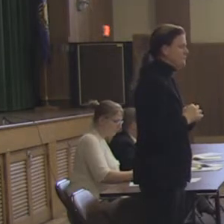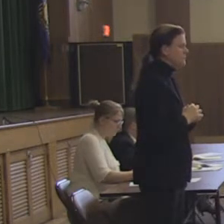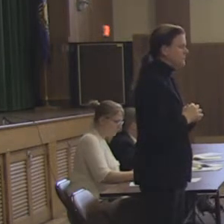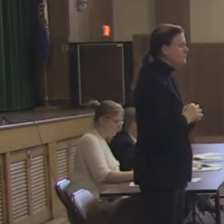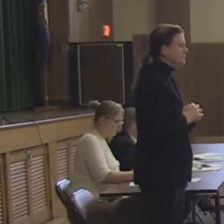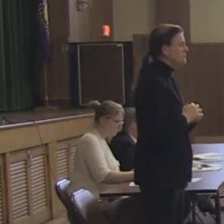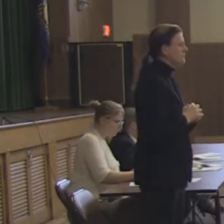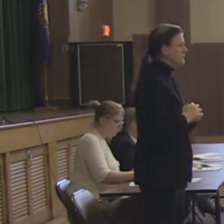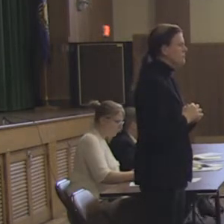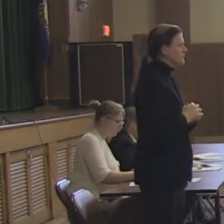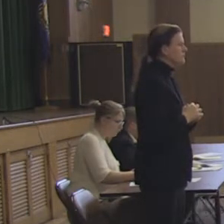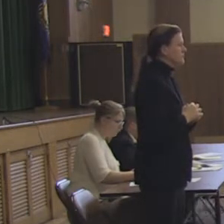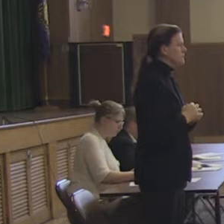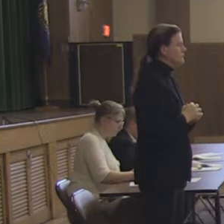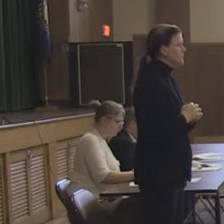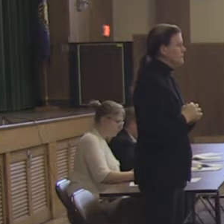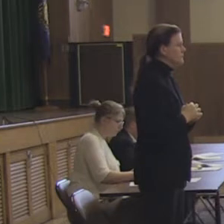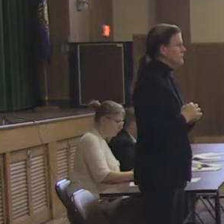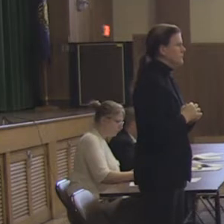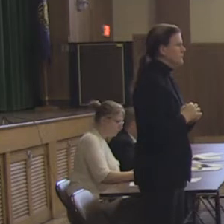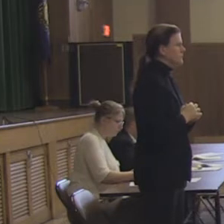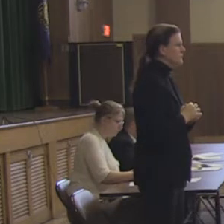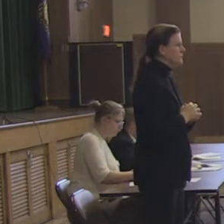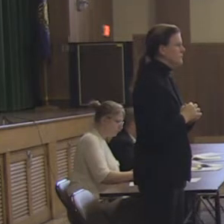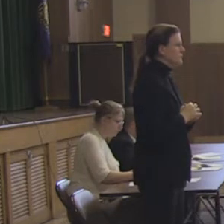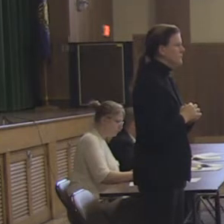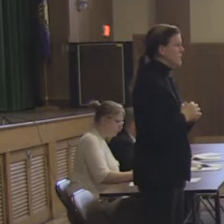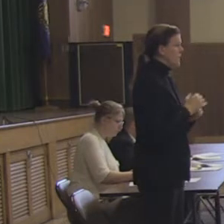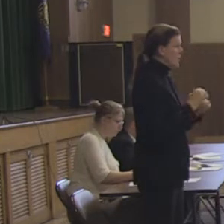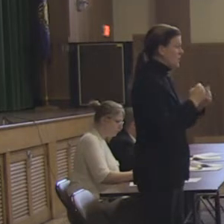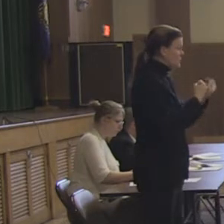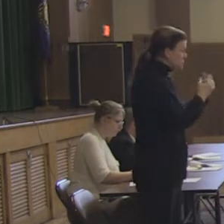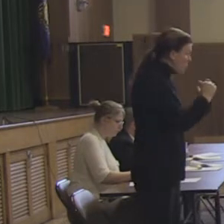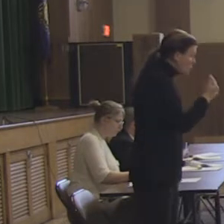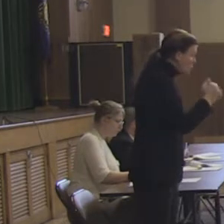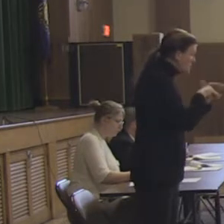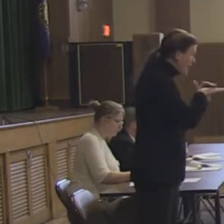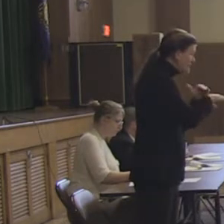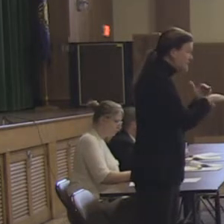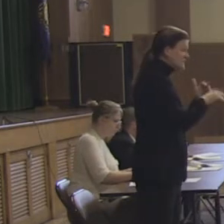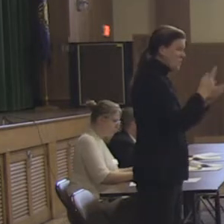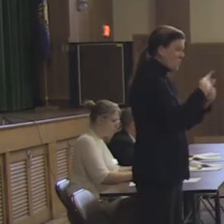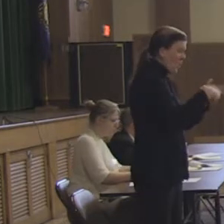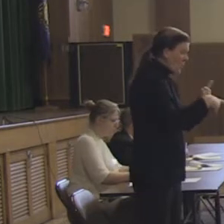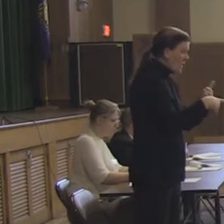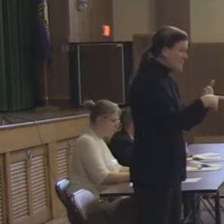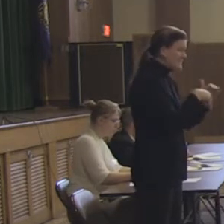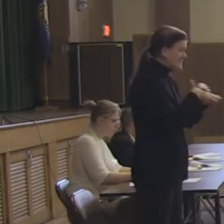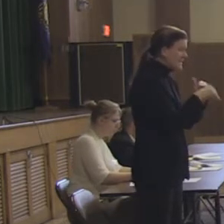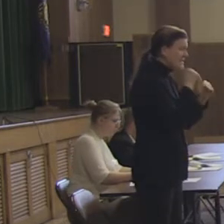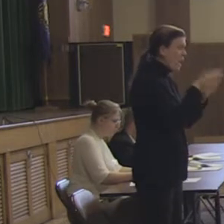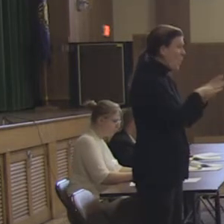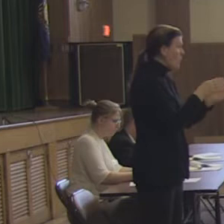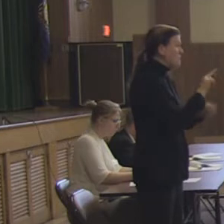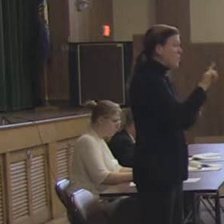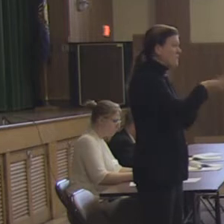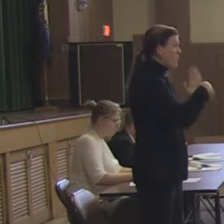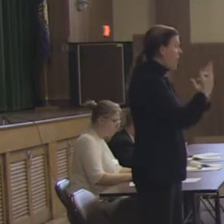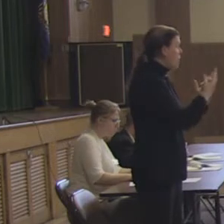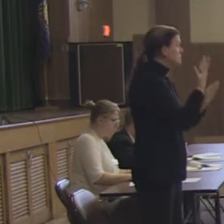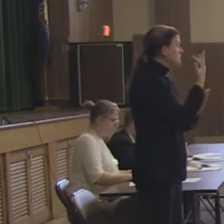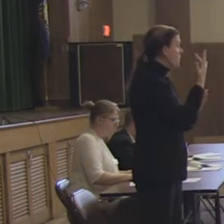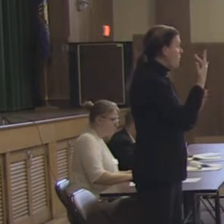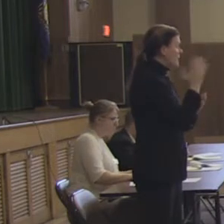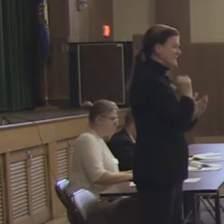been a lot of struggles with being there, creating support groups and programs, and not being open 24/7, because that's not